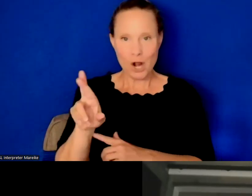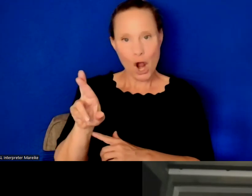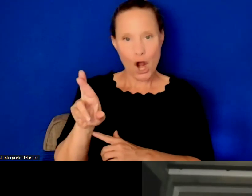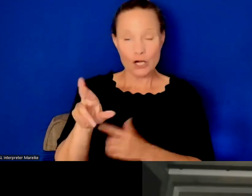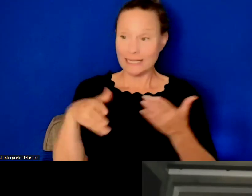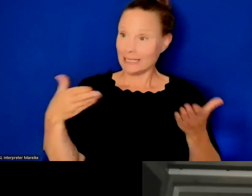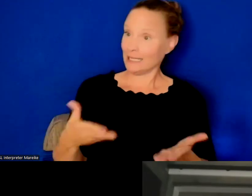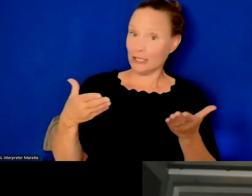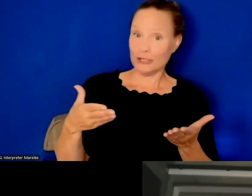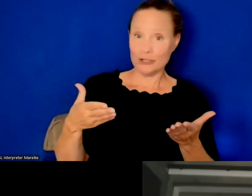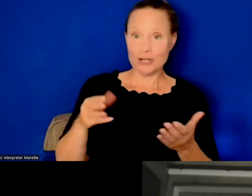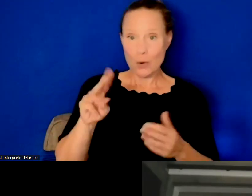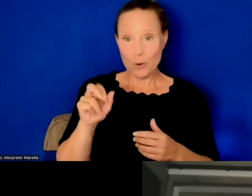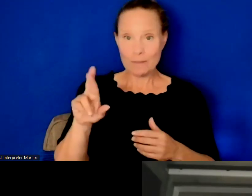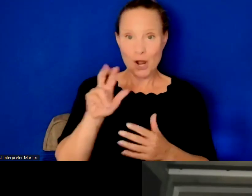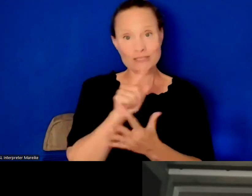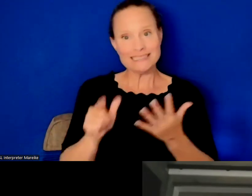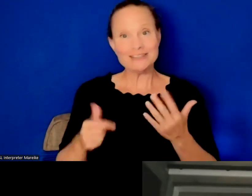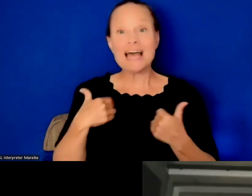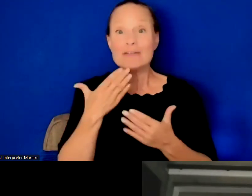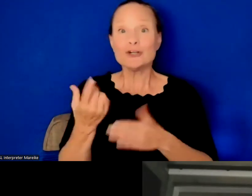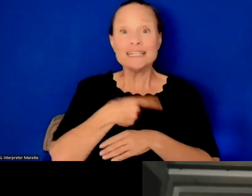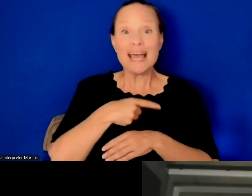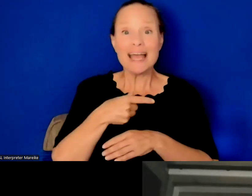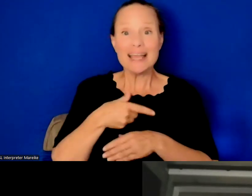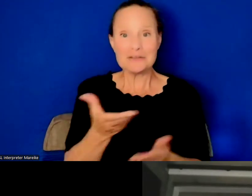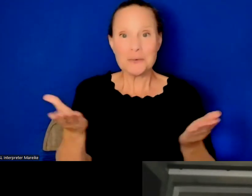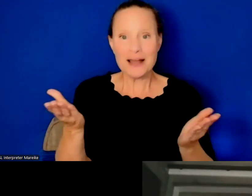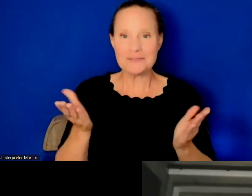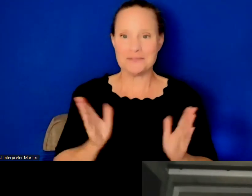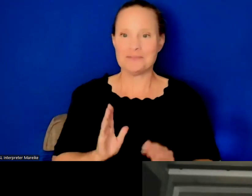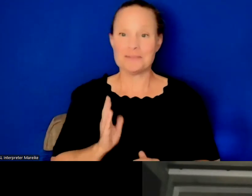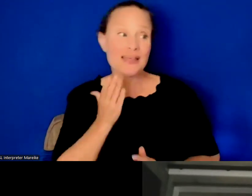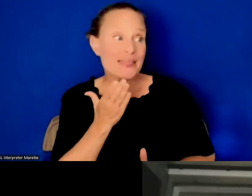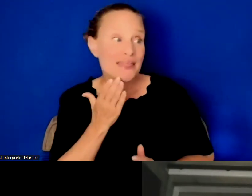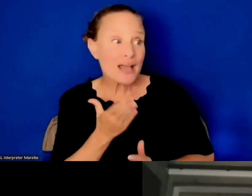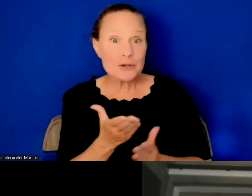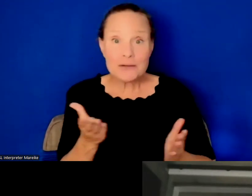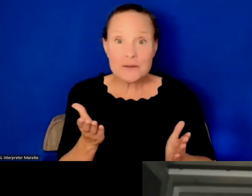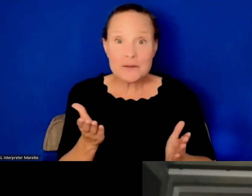our webinar series. Have a good day, everyone. Thank you, everyone.